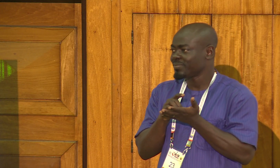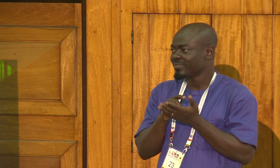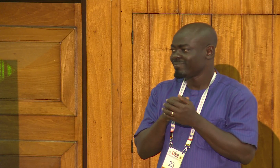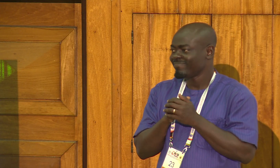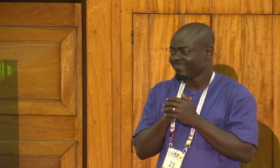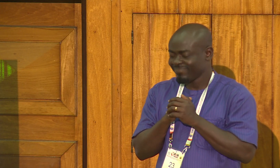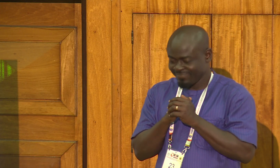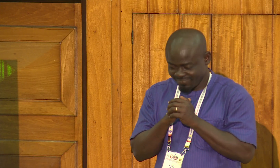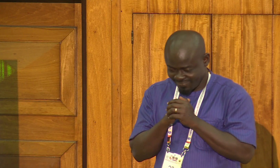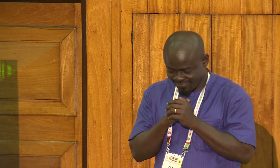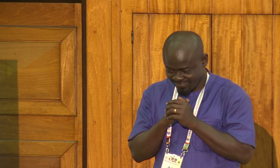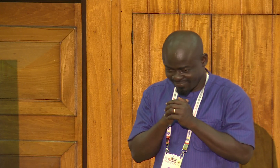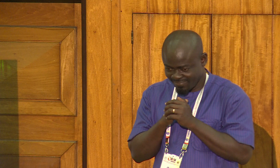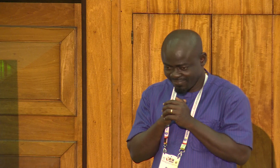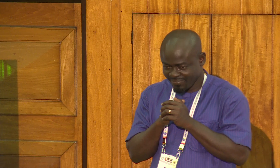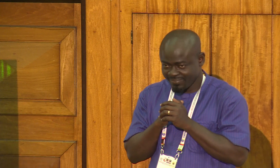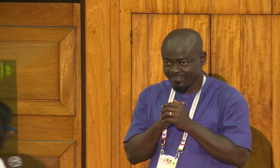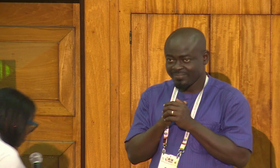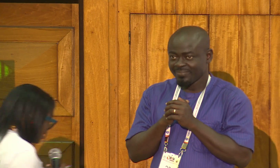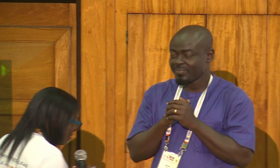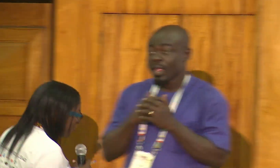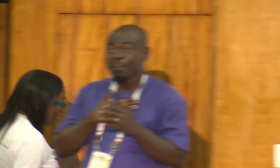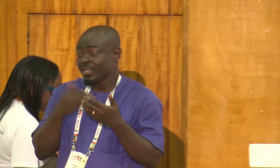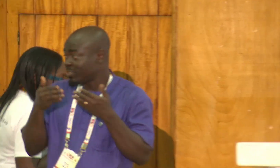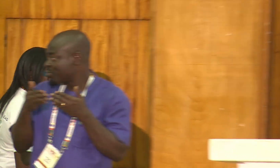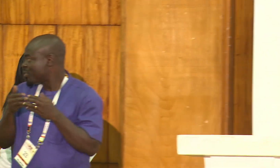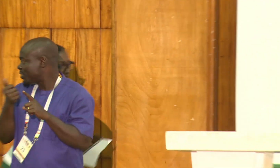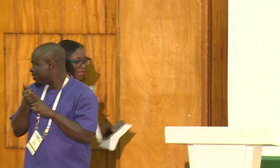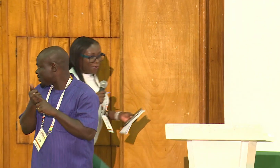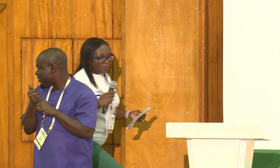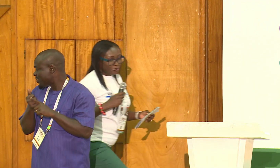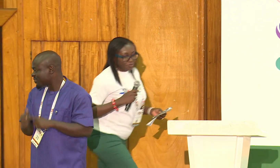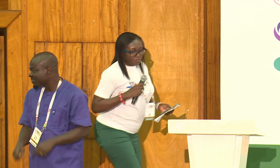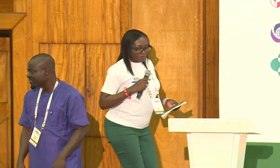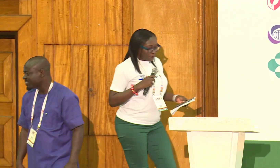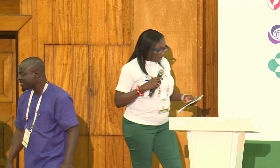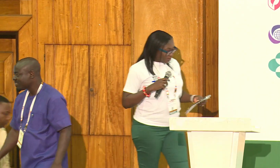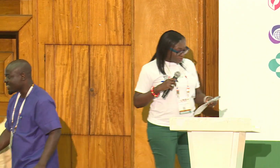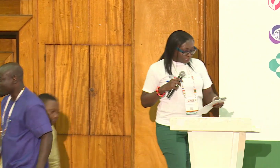I'm sorry about that. Kindly introduce yourself, please.